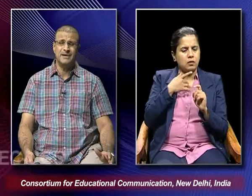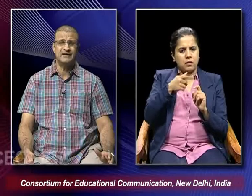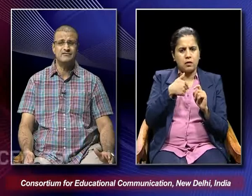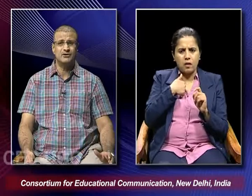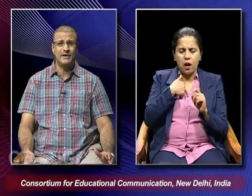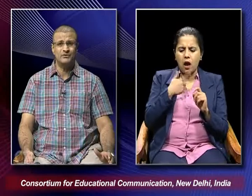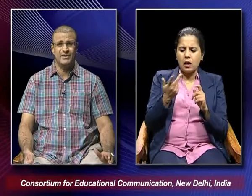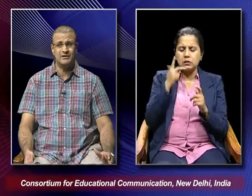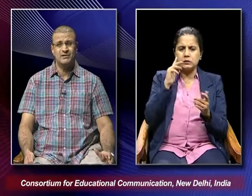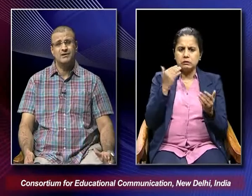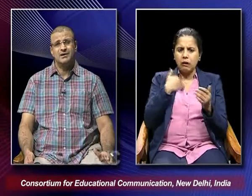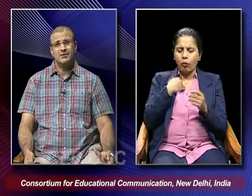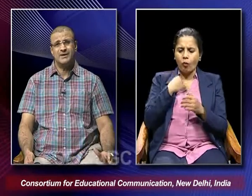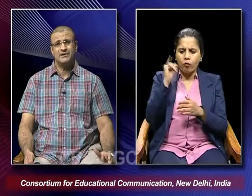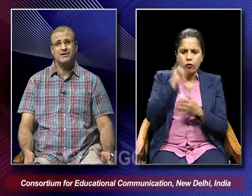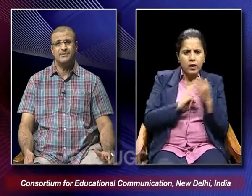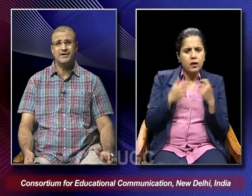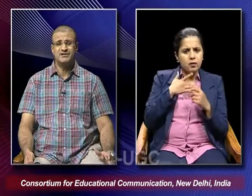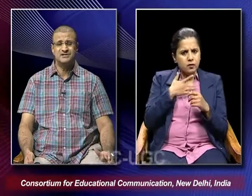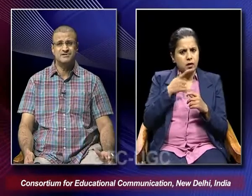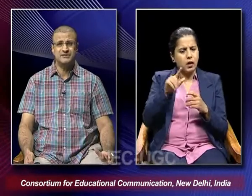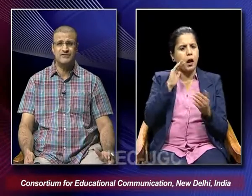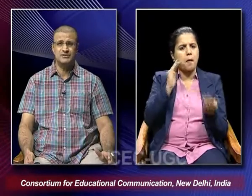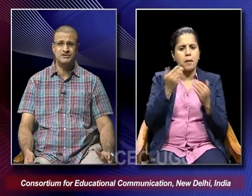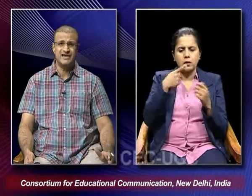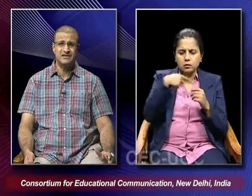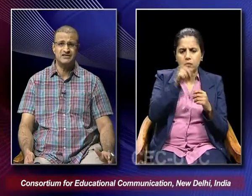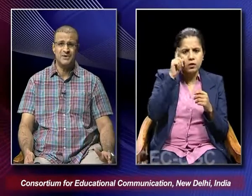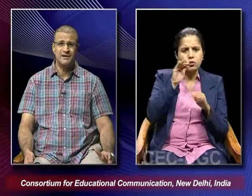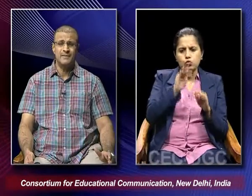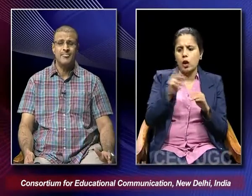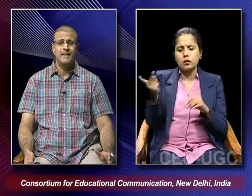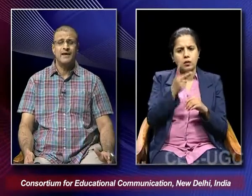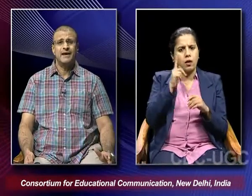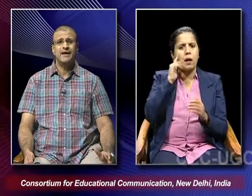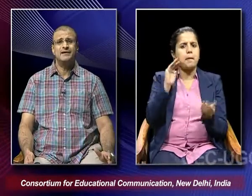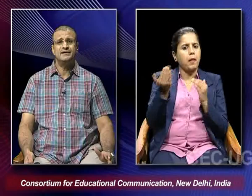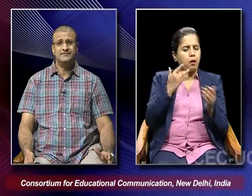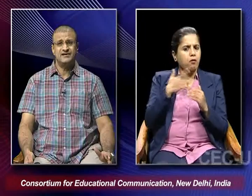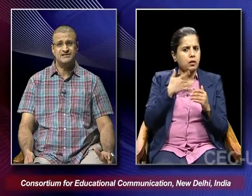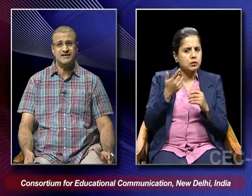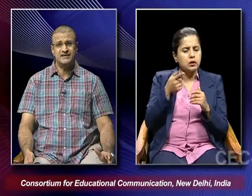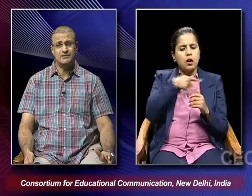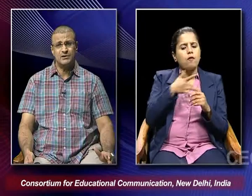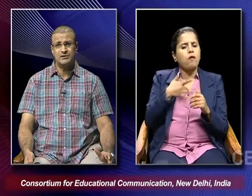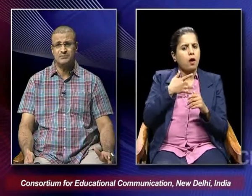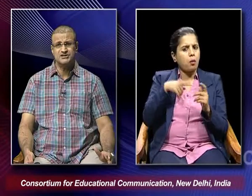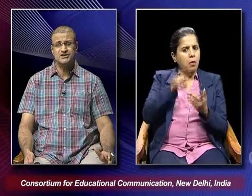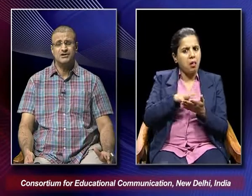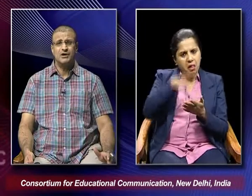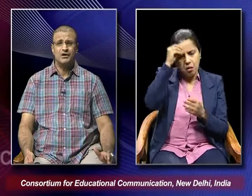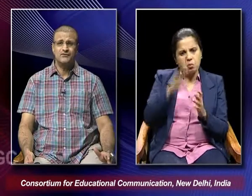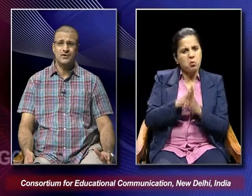comparatively quite weak when he compares himself to the child as well. and he feels that he had to learn